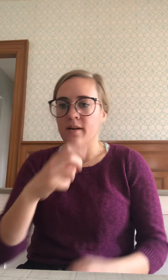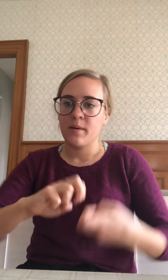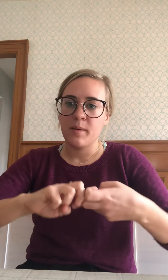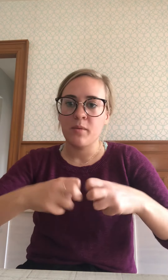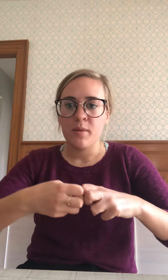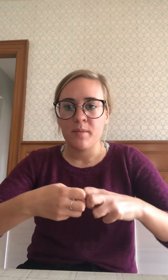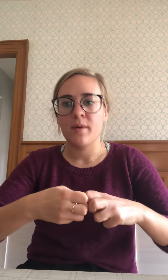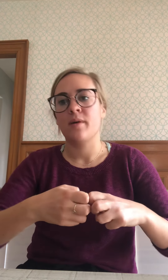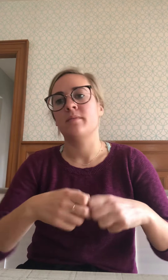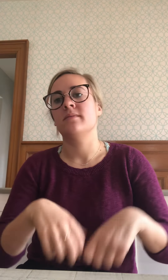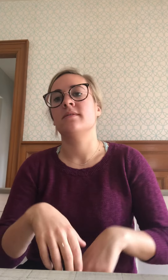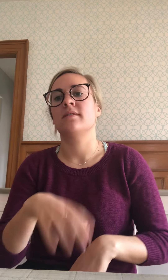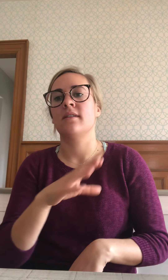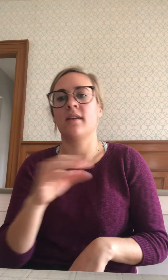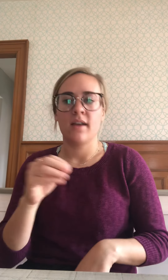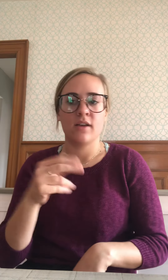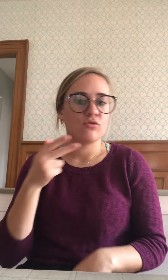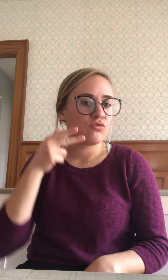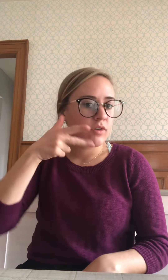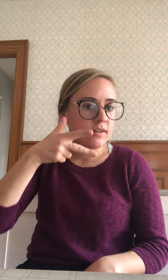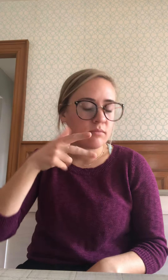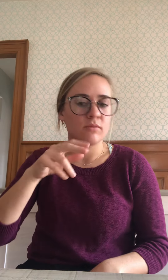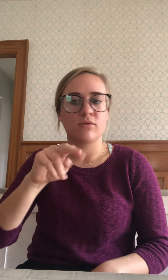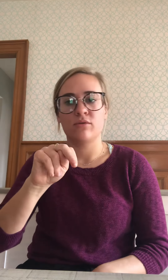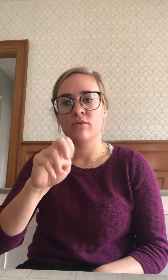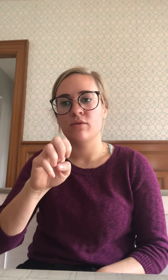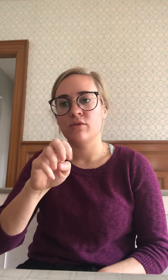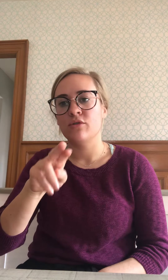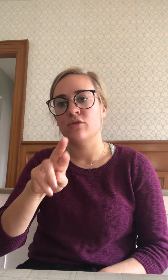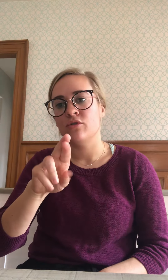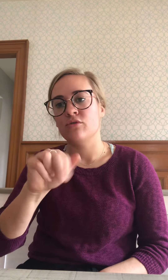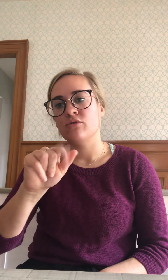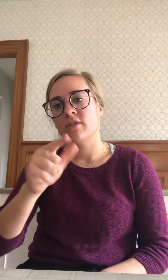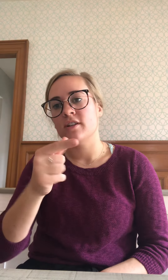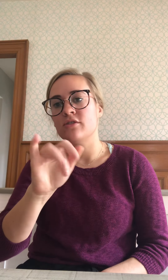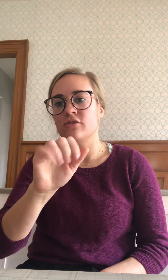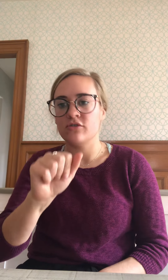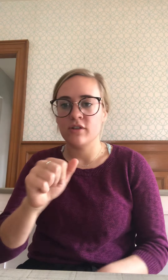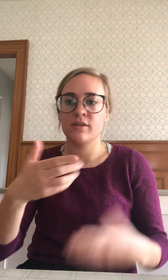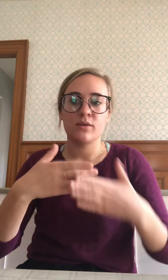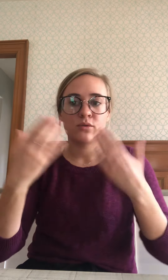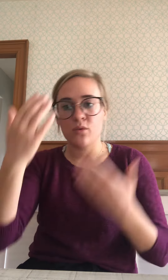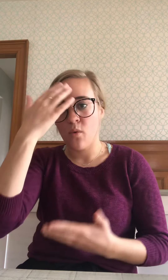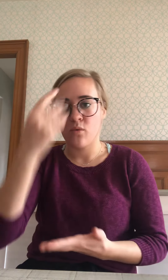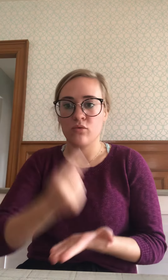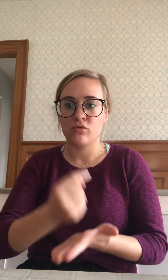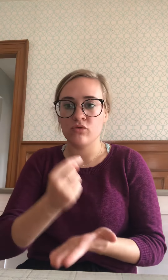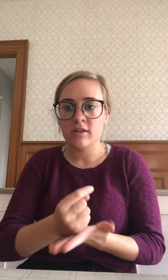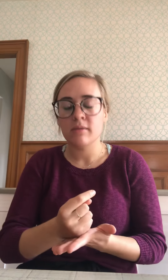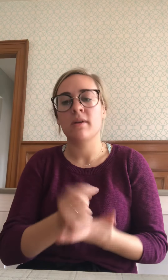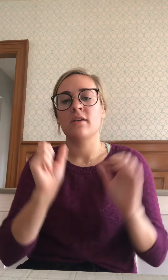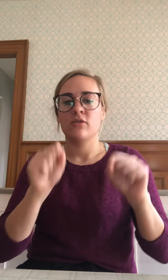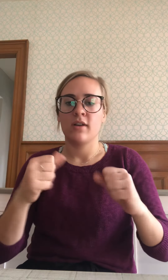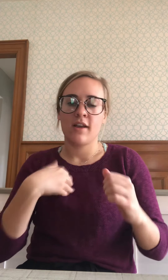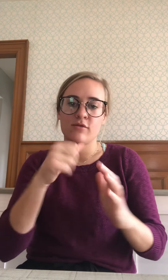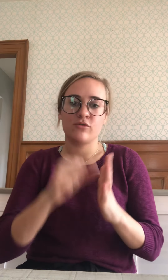treatment. Reconstructive surgery is an option after stabilization of the disease, and some drug experimentation